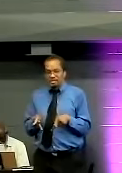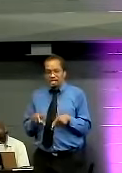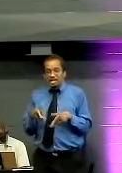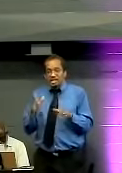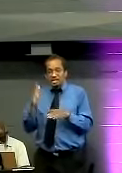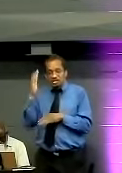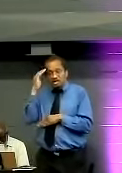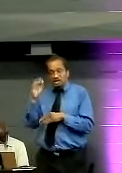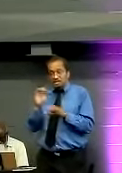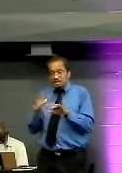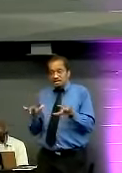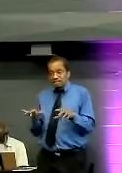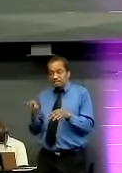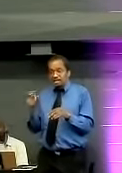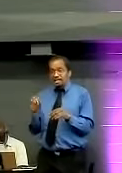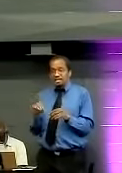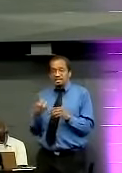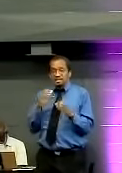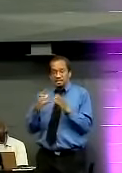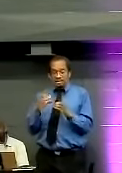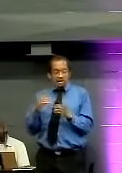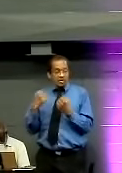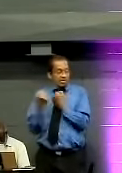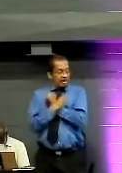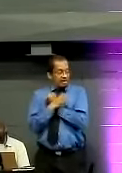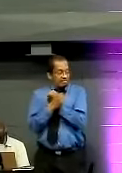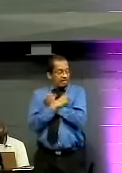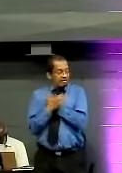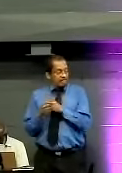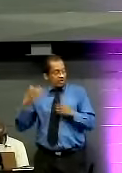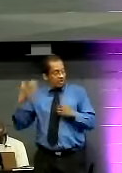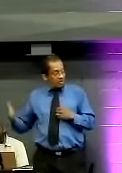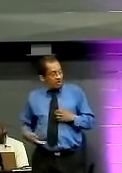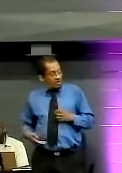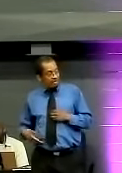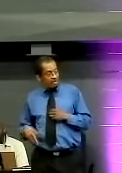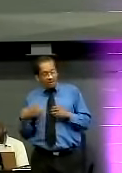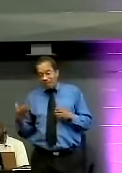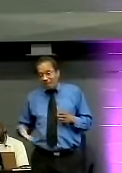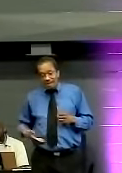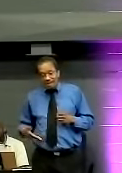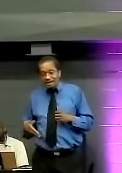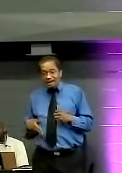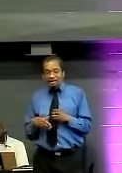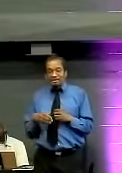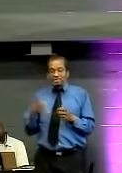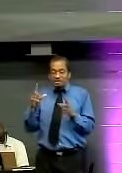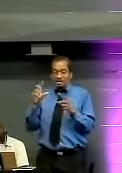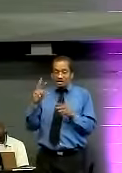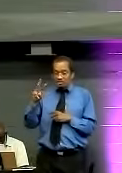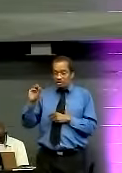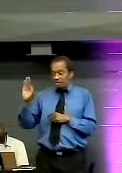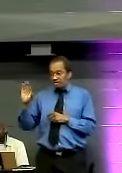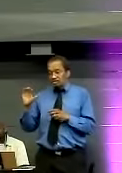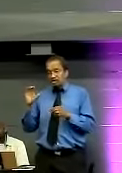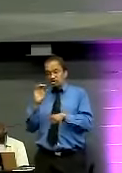know. Type it in the chat. We love you. We love you. Welcome, whoever you are, to the Word of Faith Church. Amen.